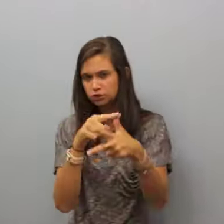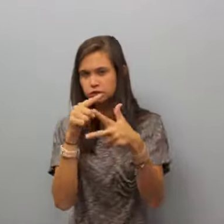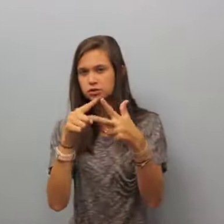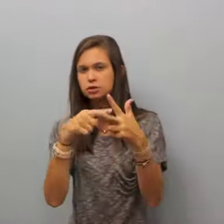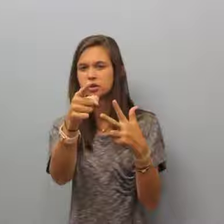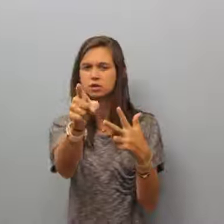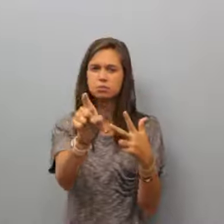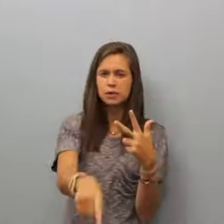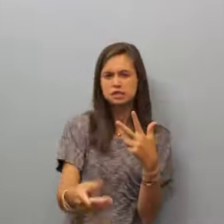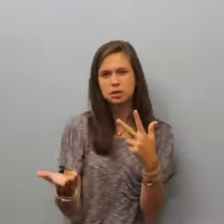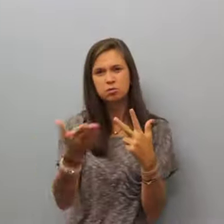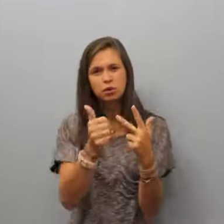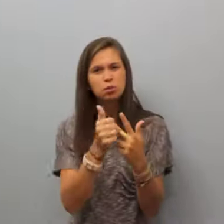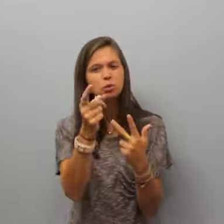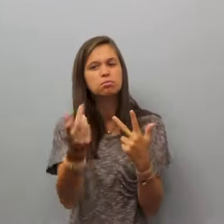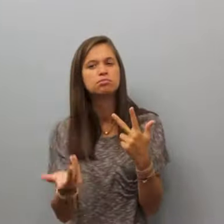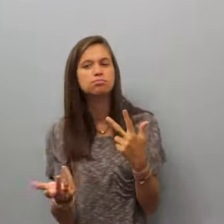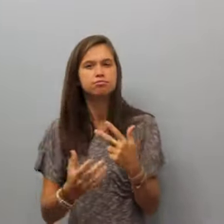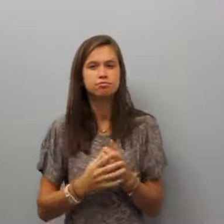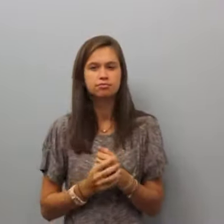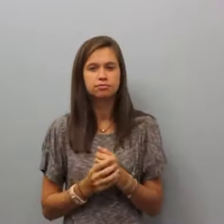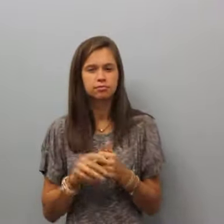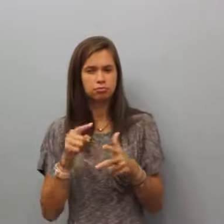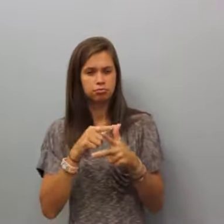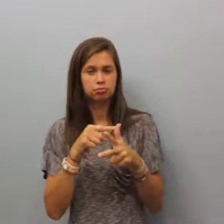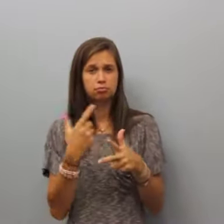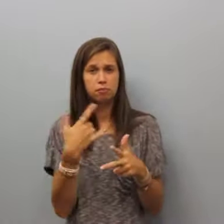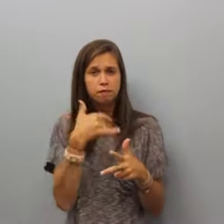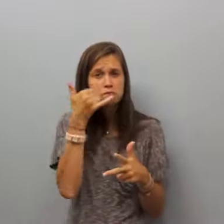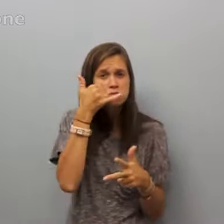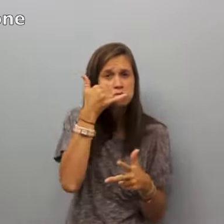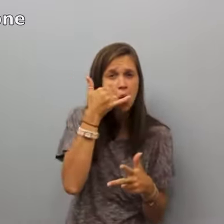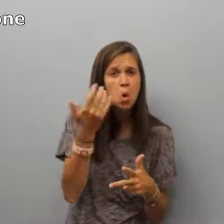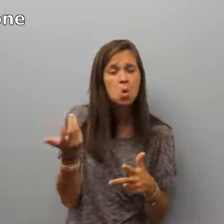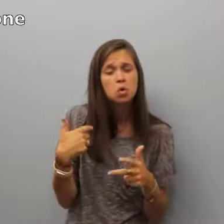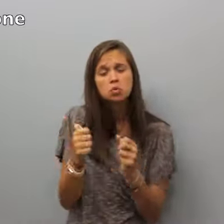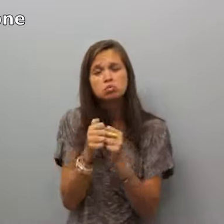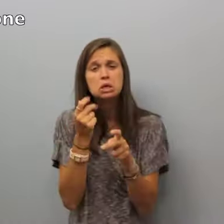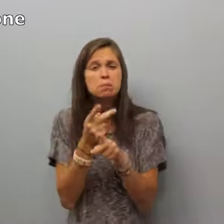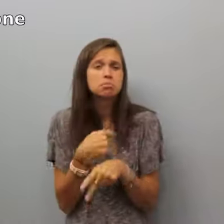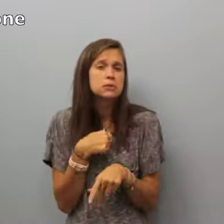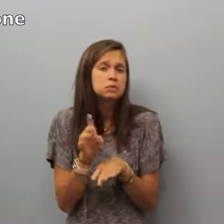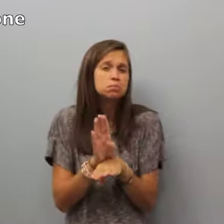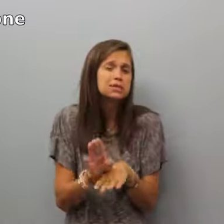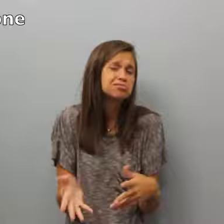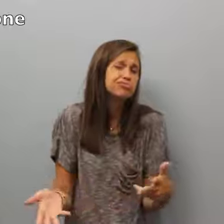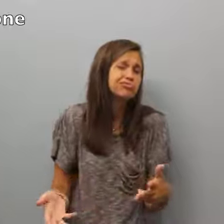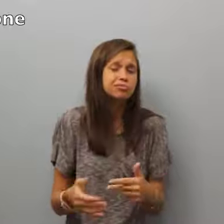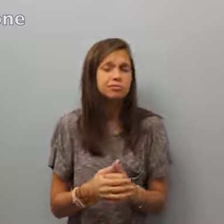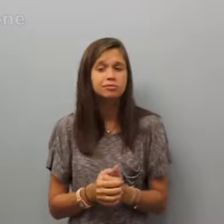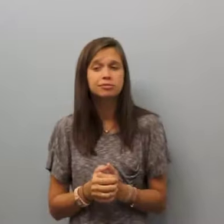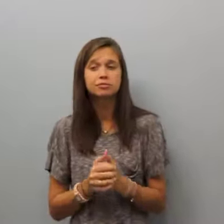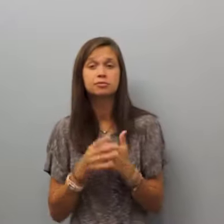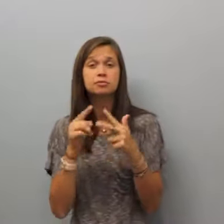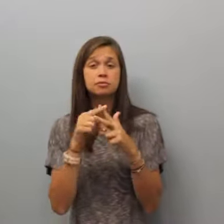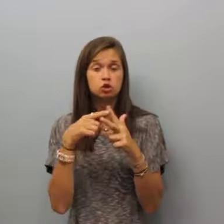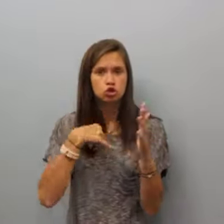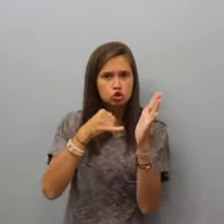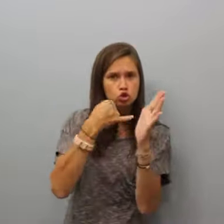Gallaudet, and he's shocked to see how much they've grown since his time there. I asked Ramon what things he would need on an island,